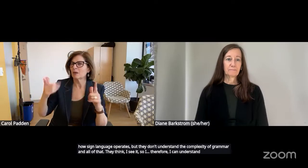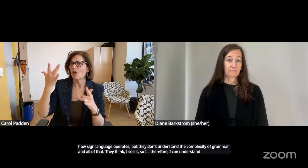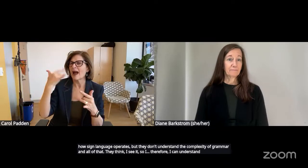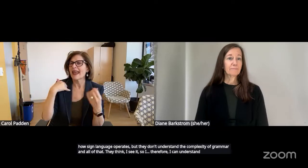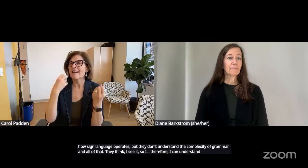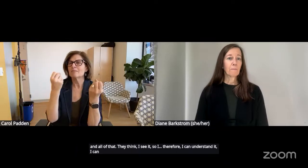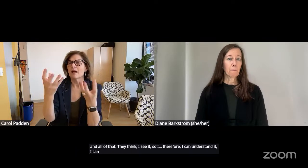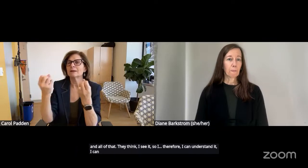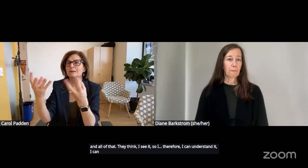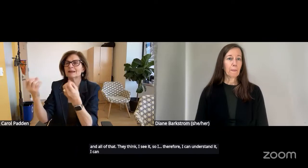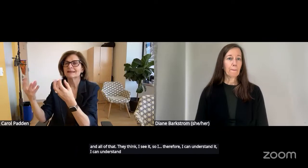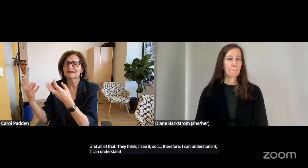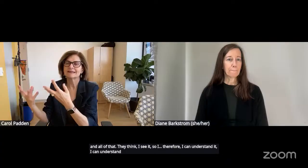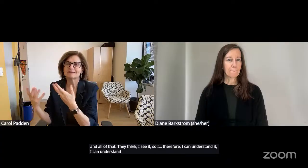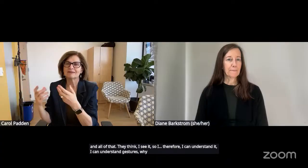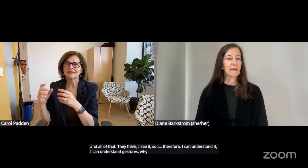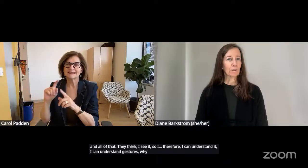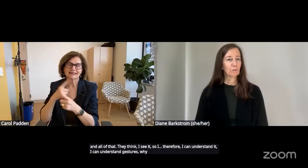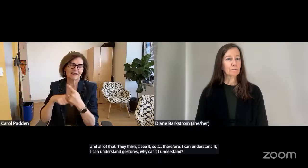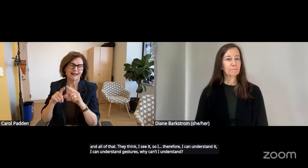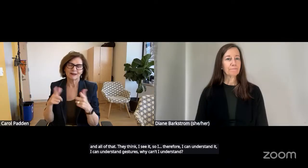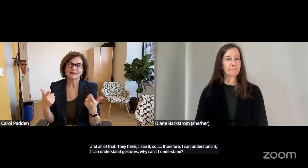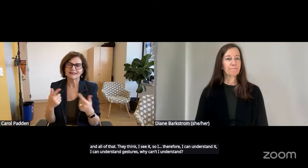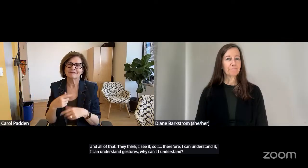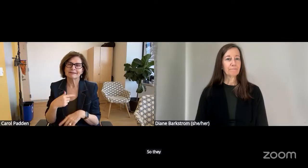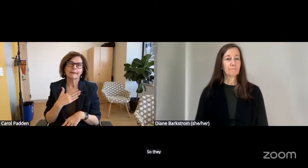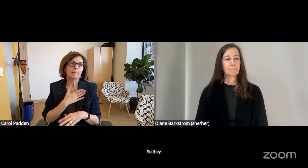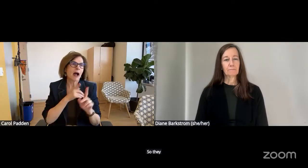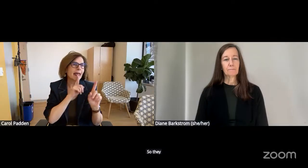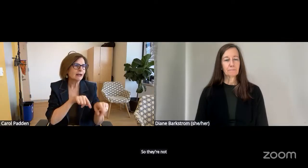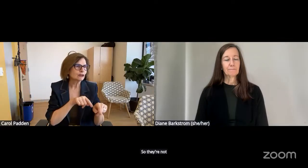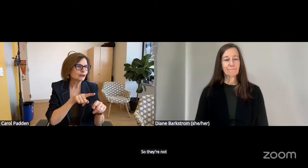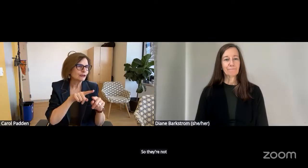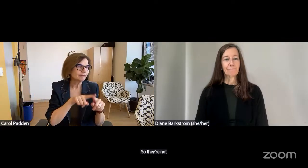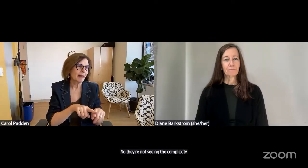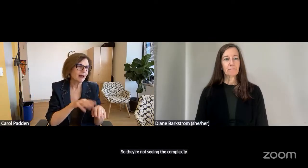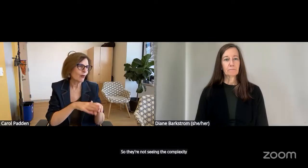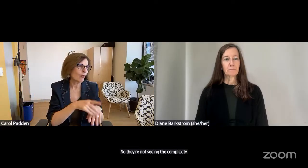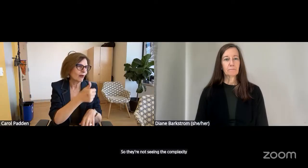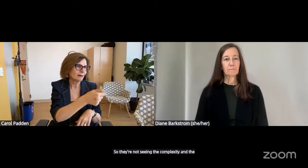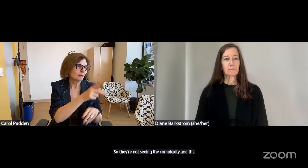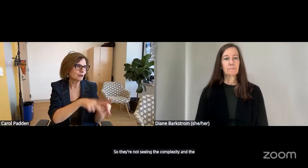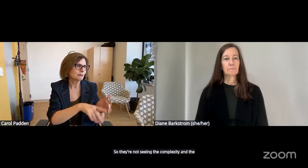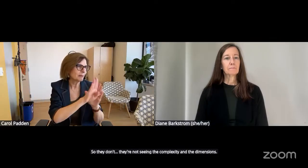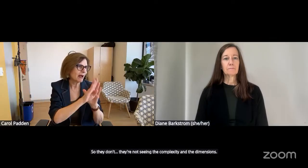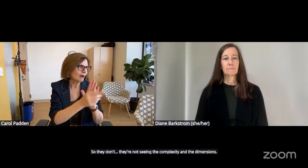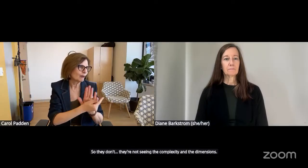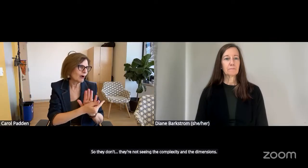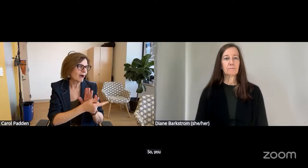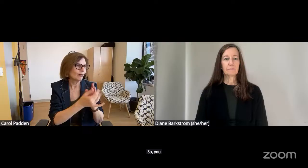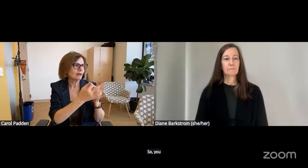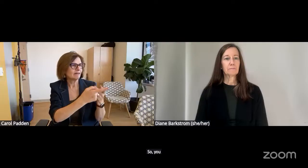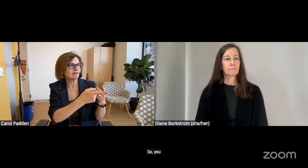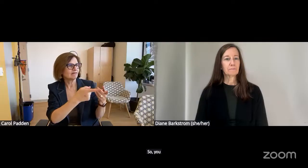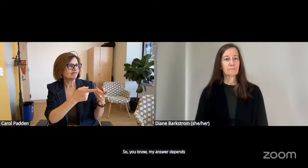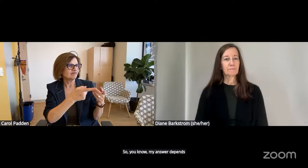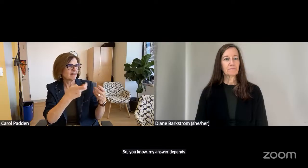can understand gestures. Why can't I understand? So they're not seeing the complexity and the dimensions. So, my answer depends on the